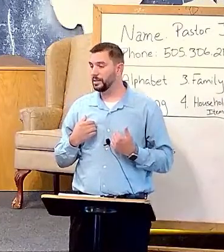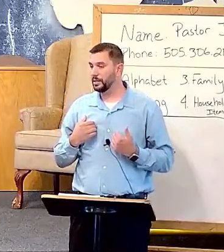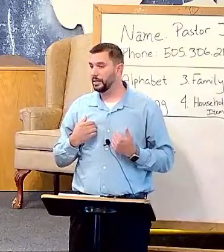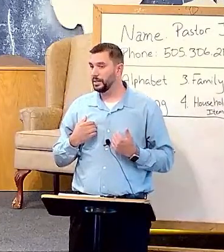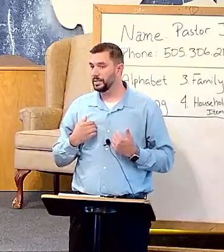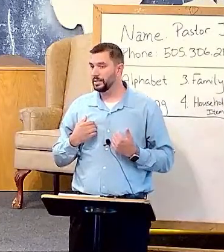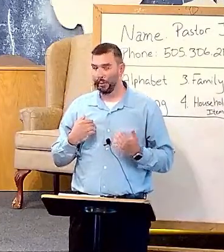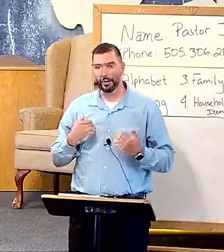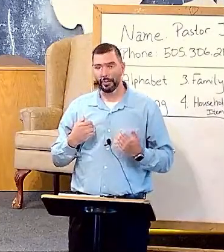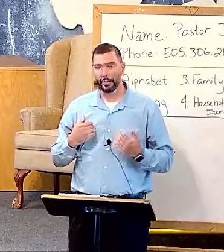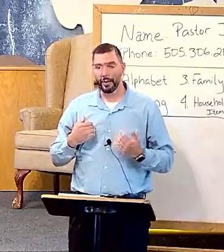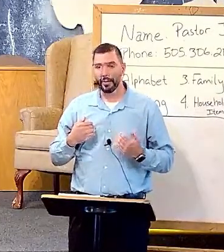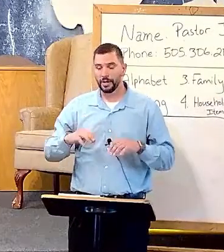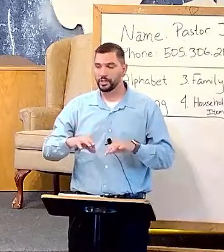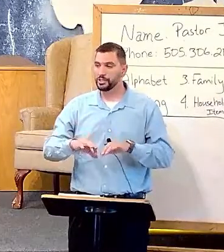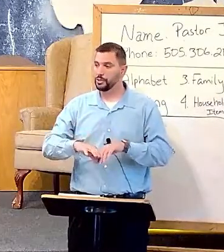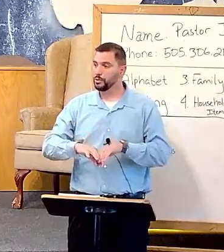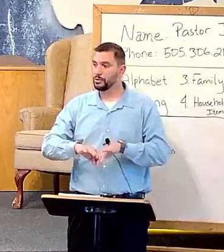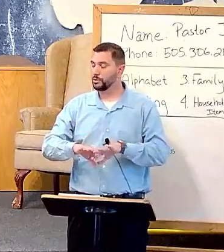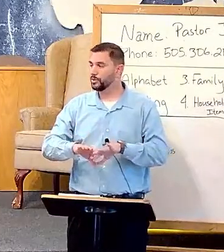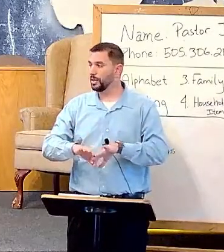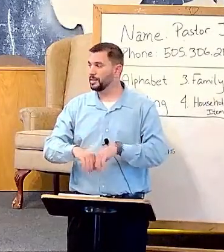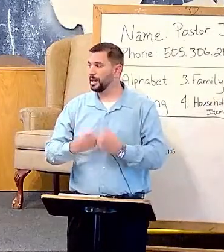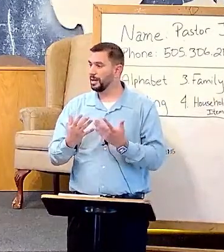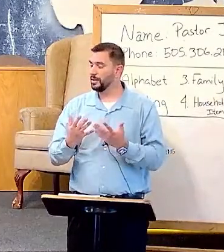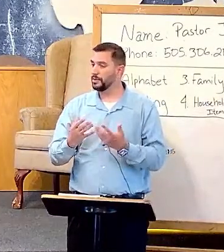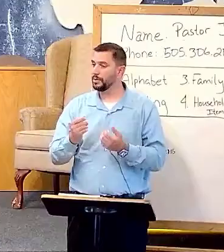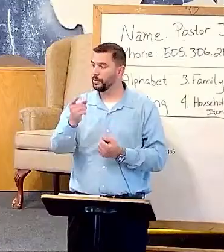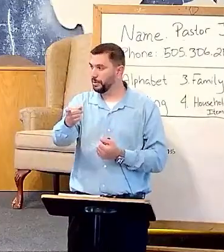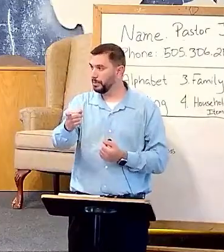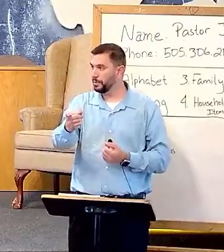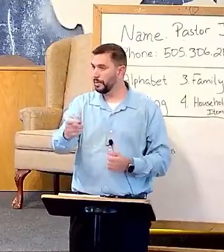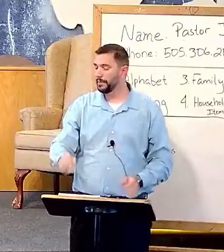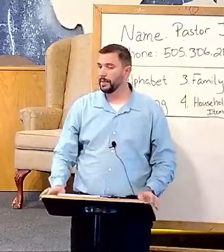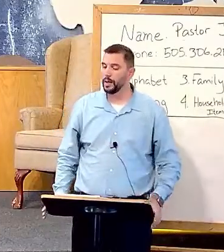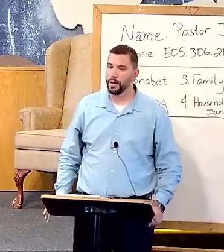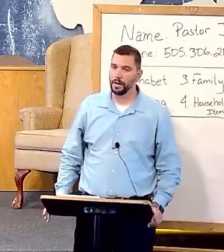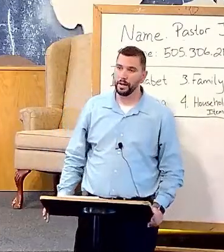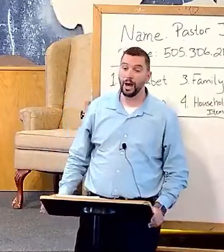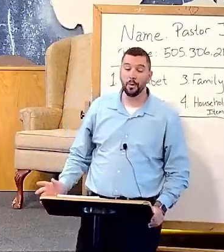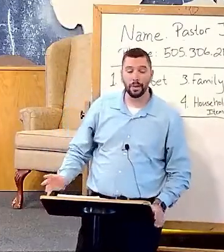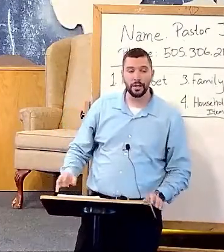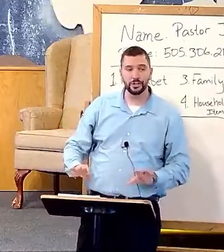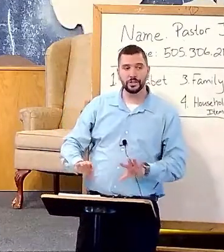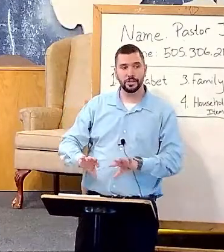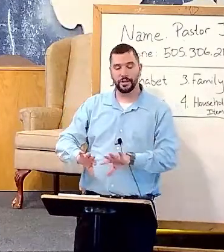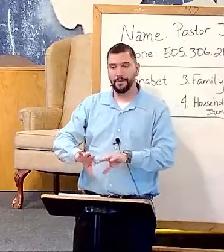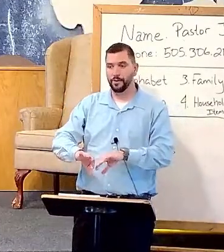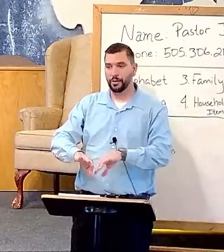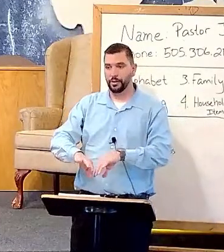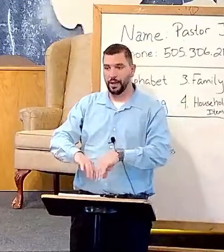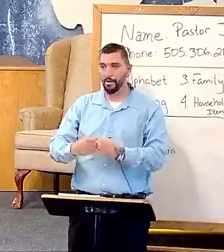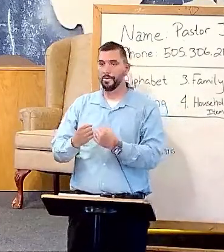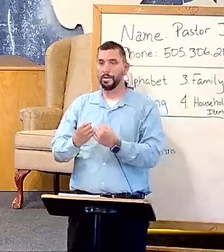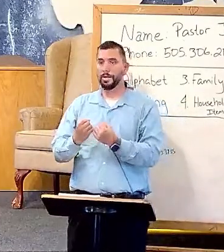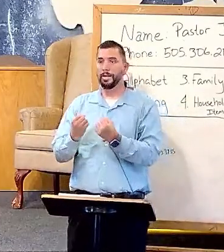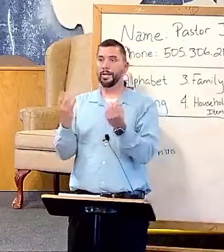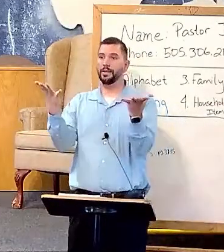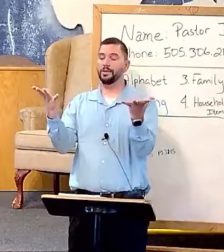is how are you. But it's just two signs, how you. How much, again, how, and then